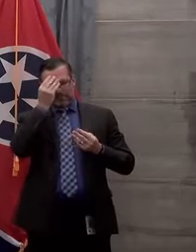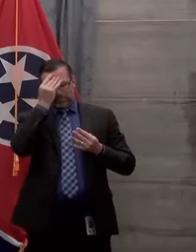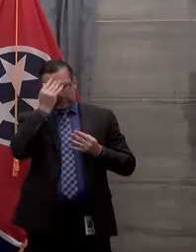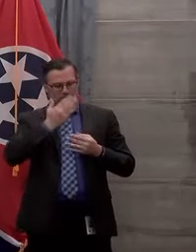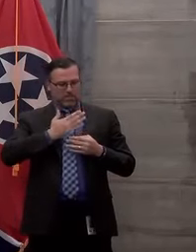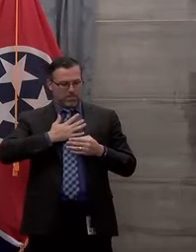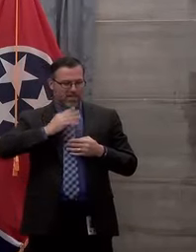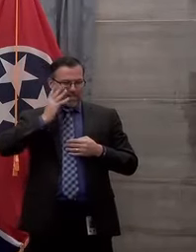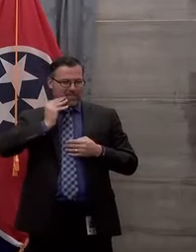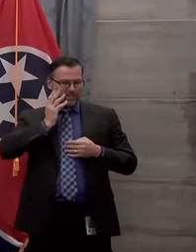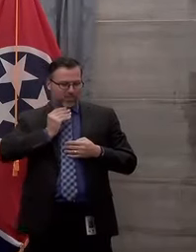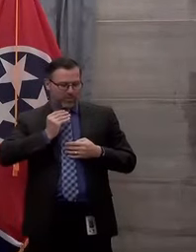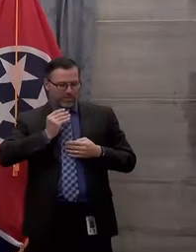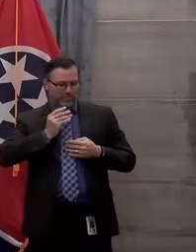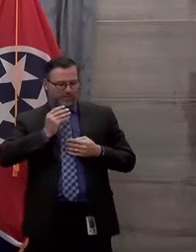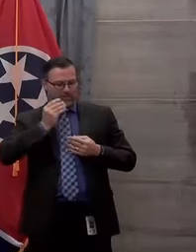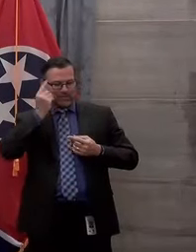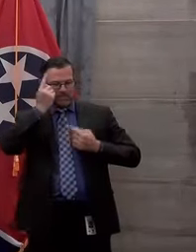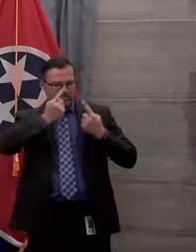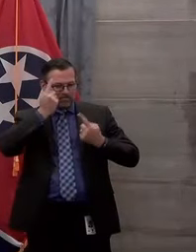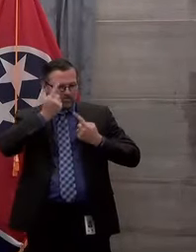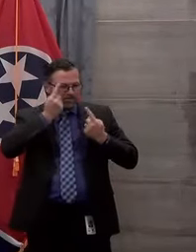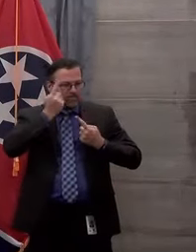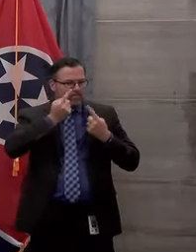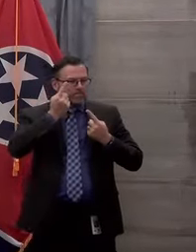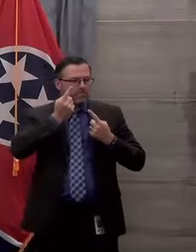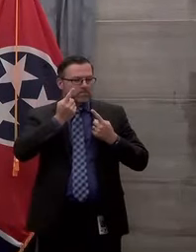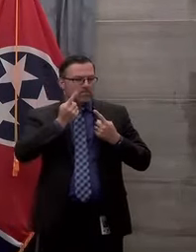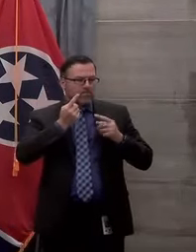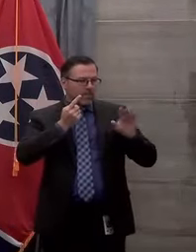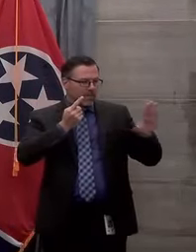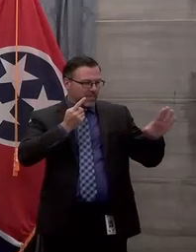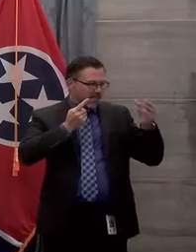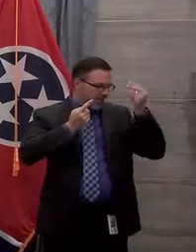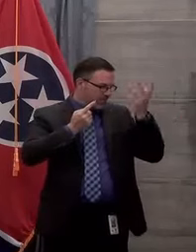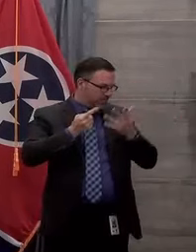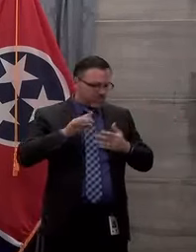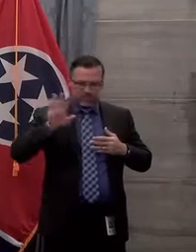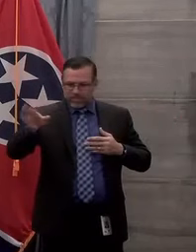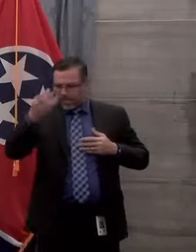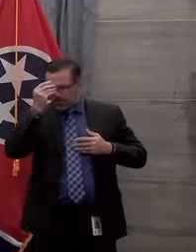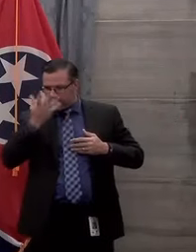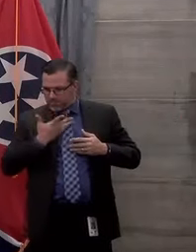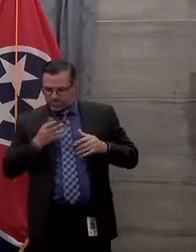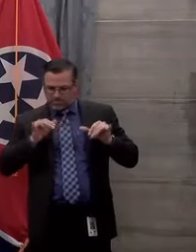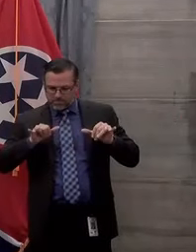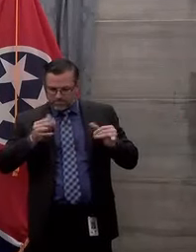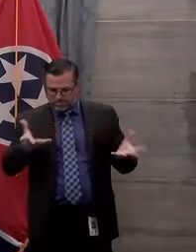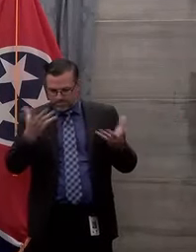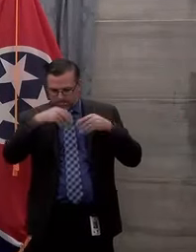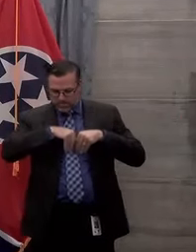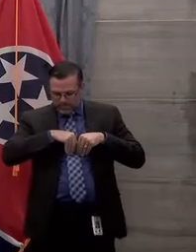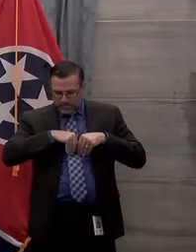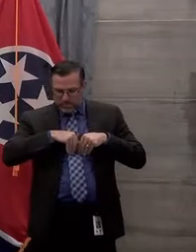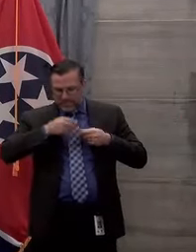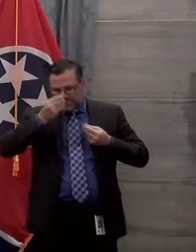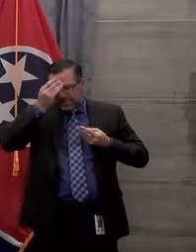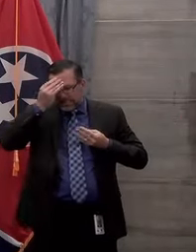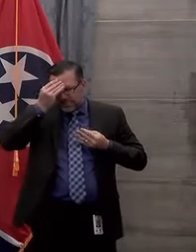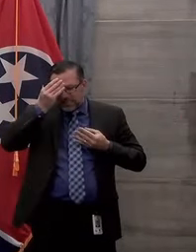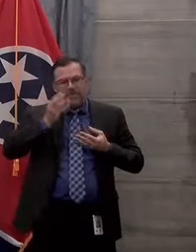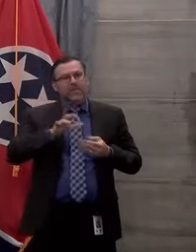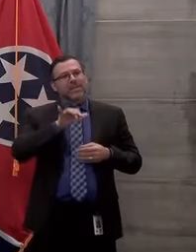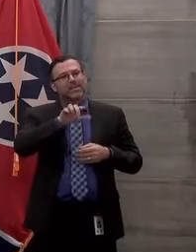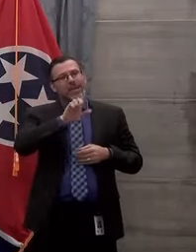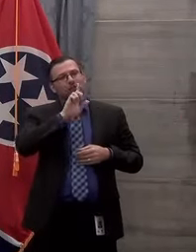it. That should be formed and shaped by that dialogue going forward. And I actually think it